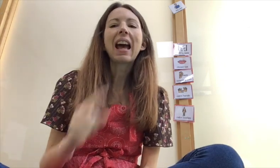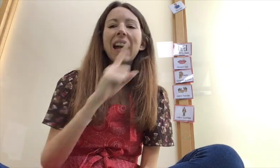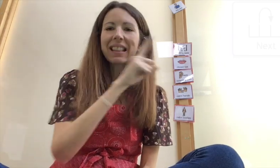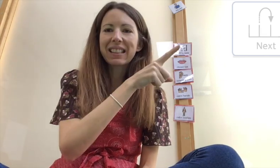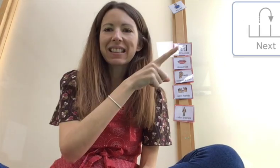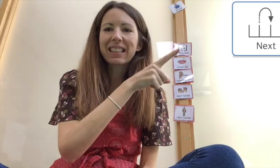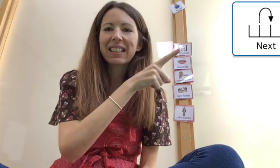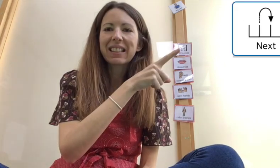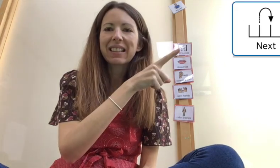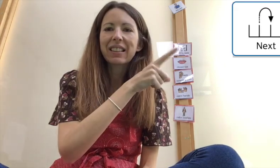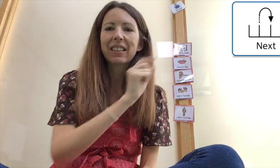Next,